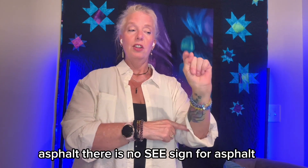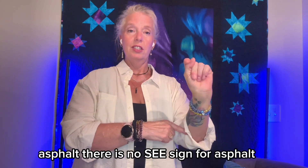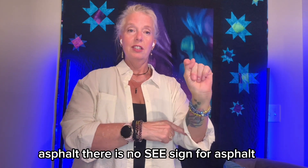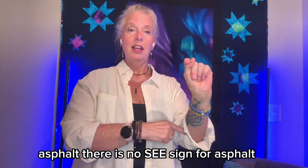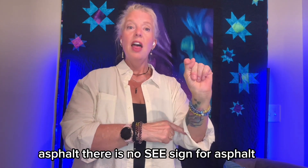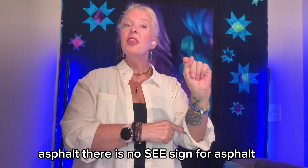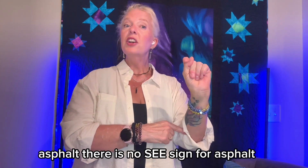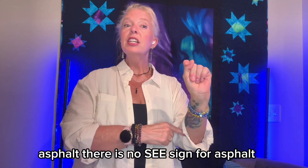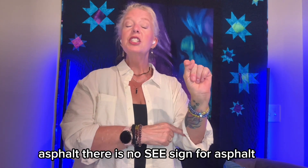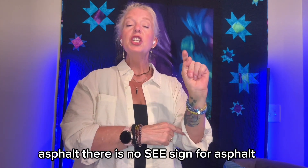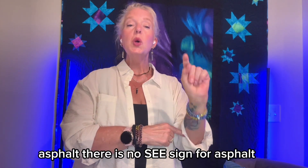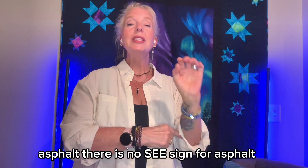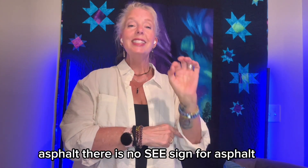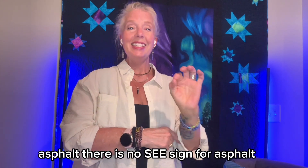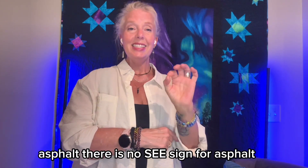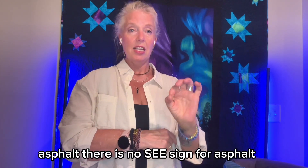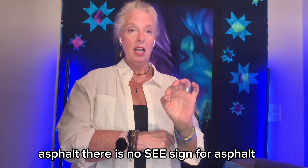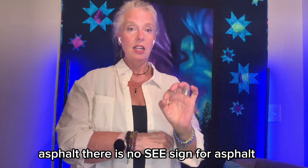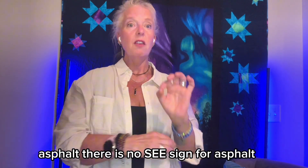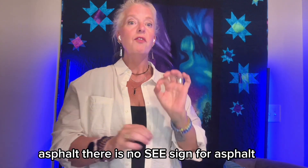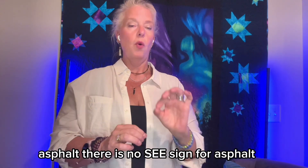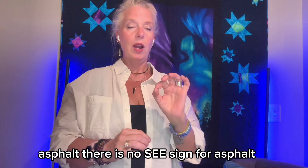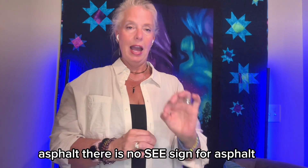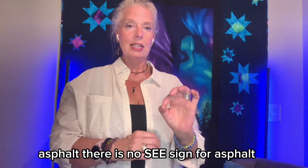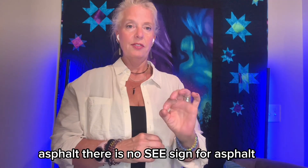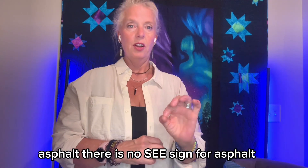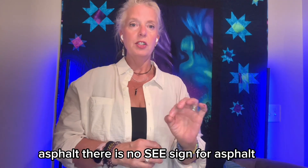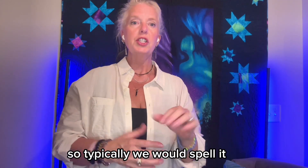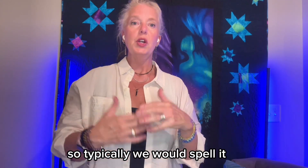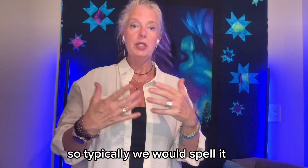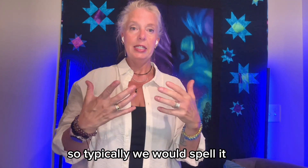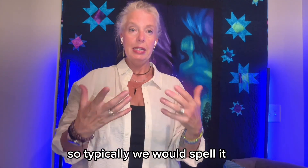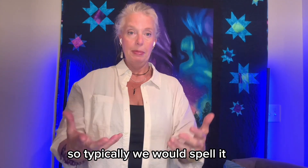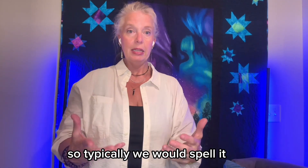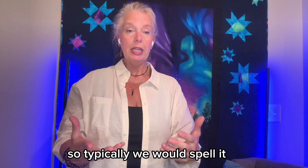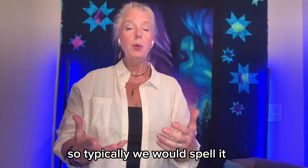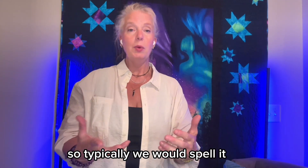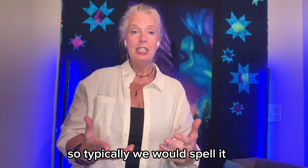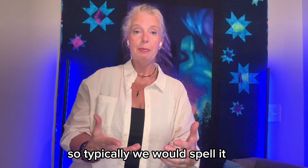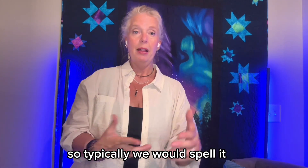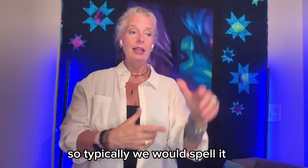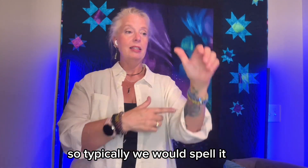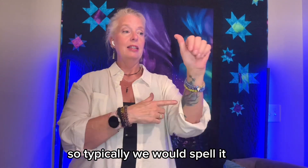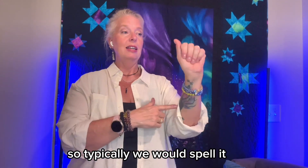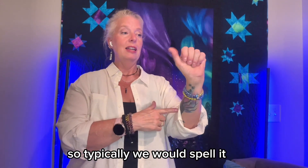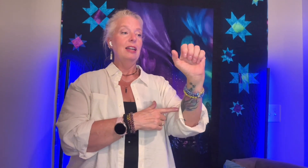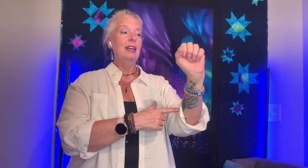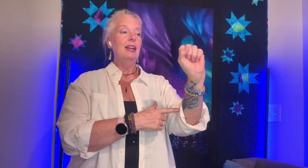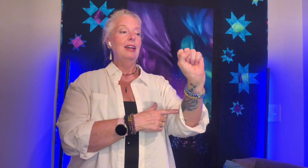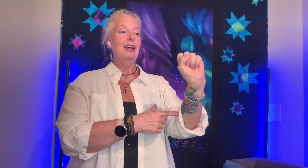Asphalt. There is no C sign for asphalt, so typically we would spell it